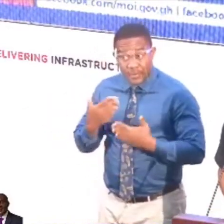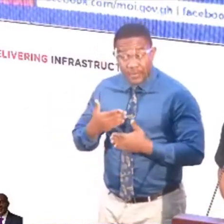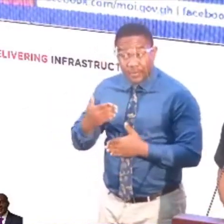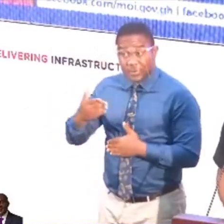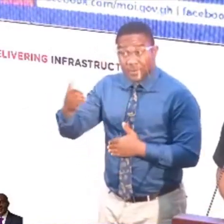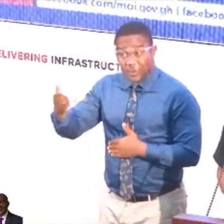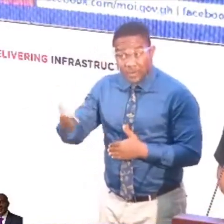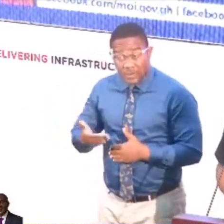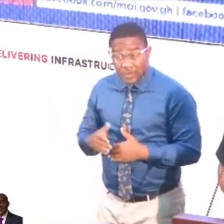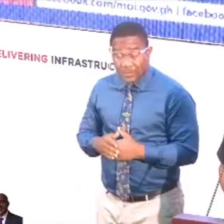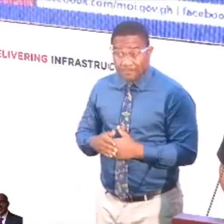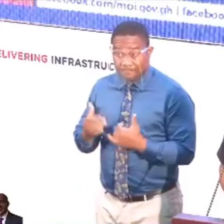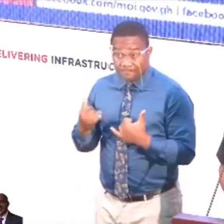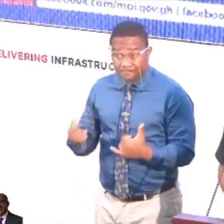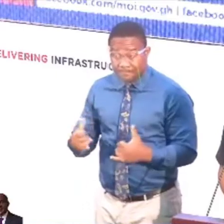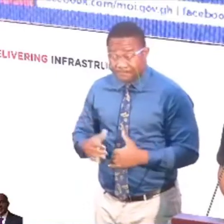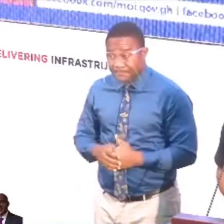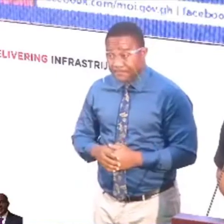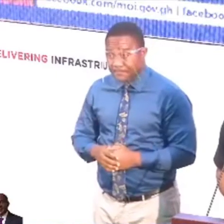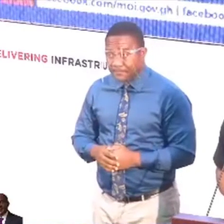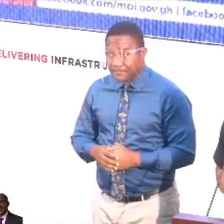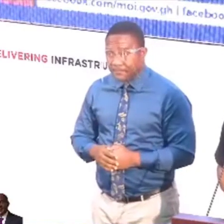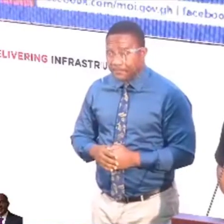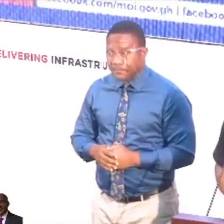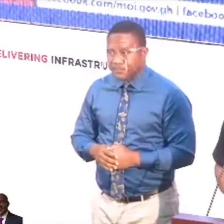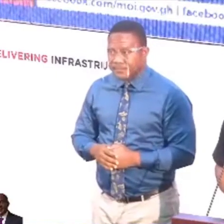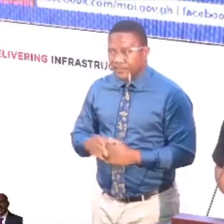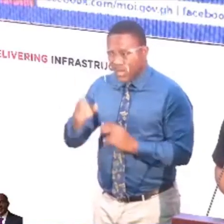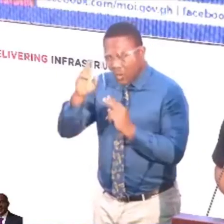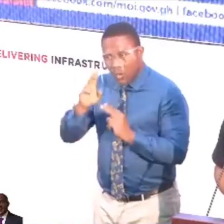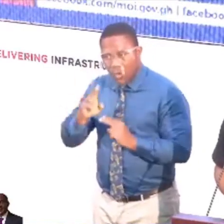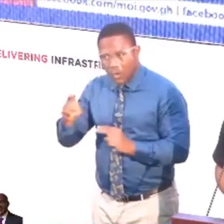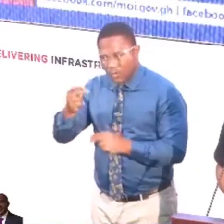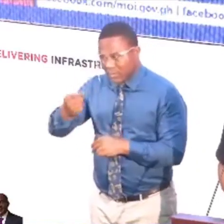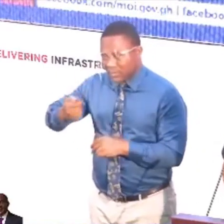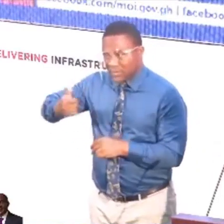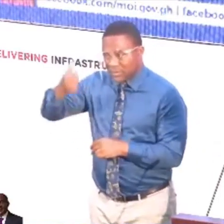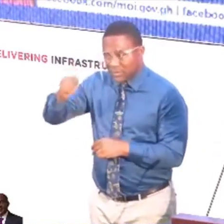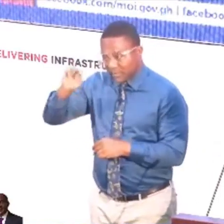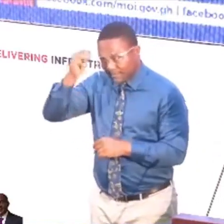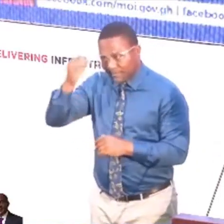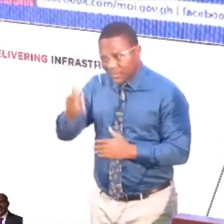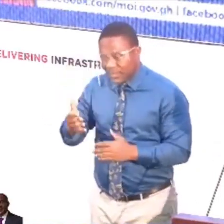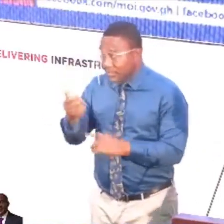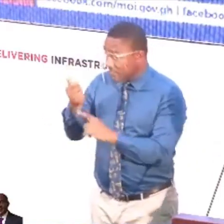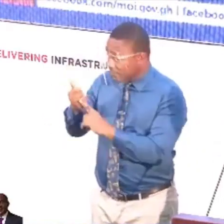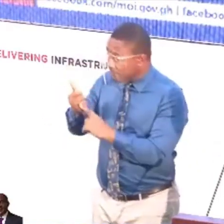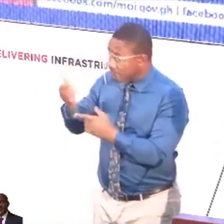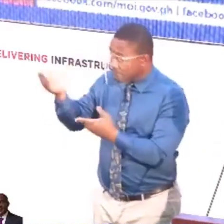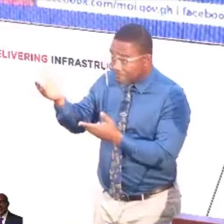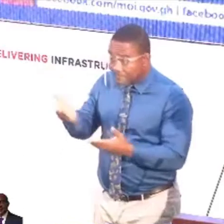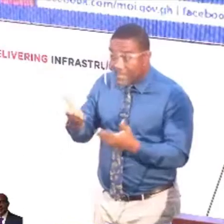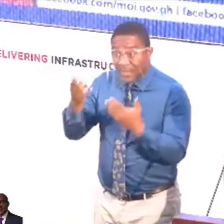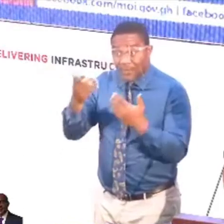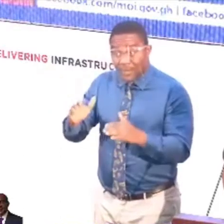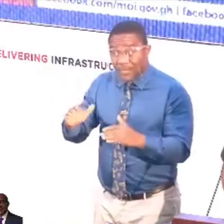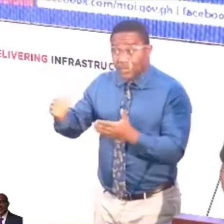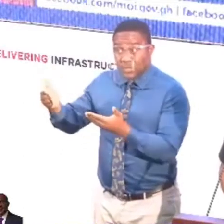invite onto the podium the Honorable Senior Minister to say a few words and to